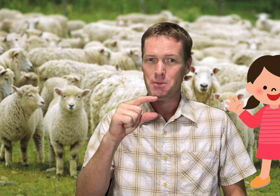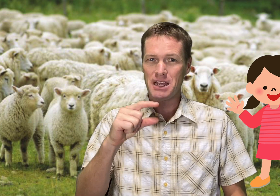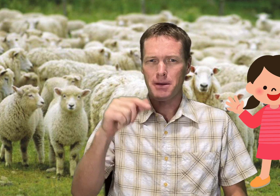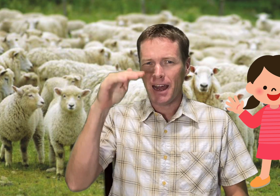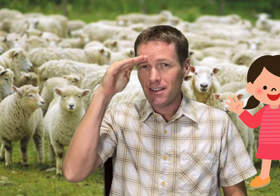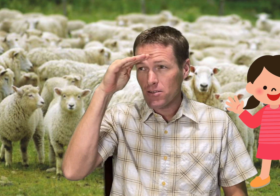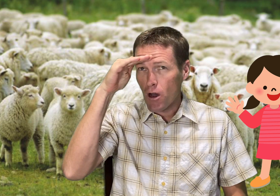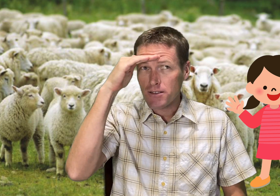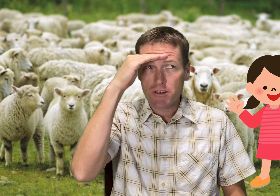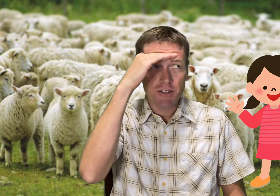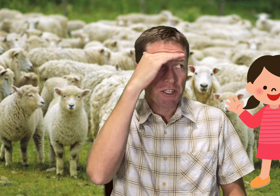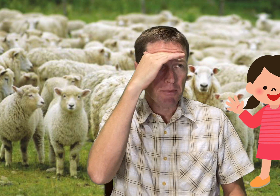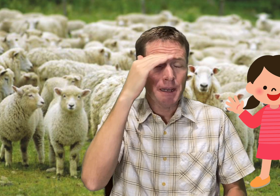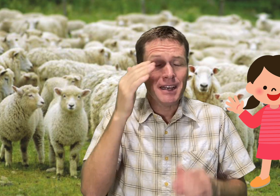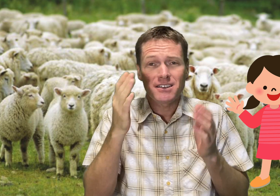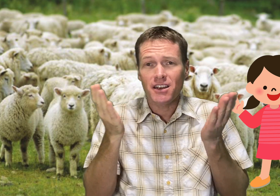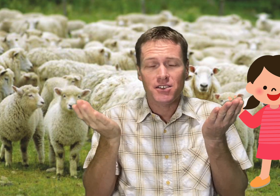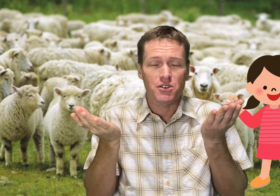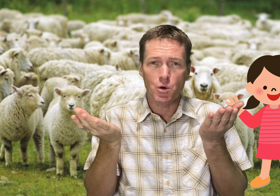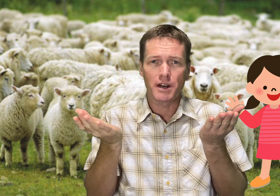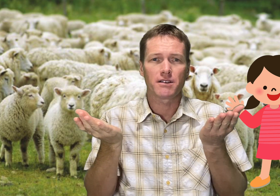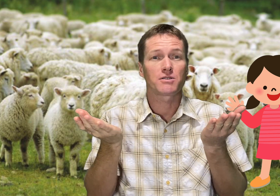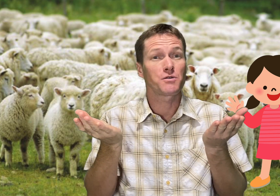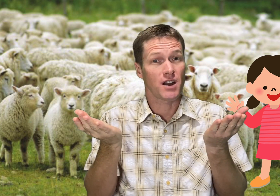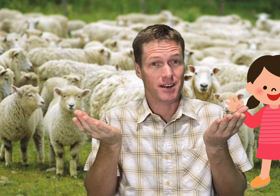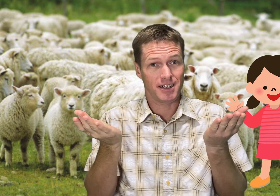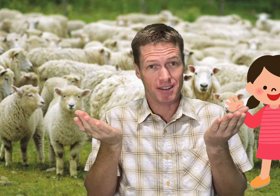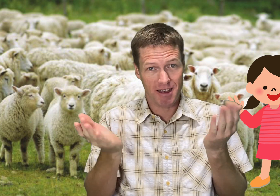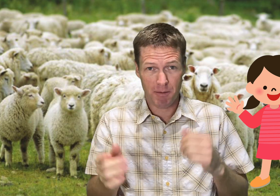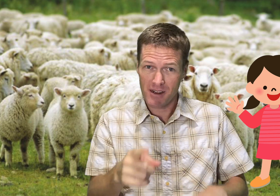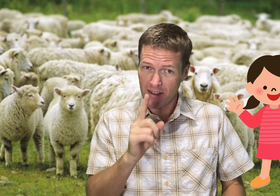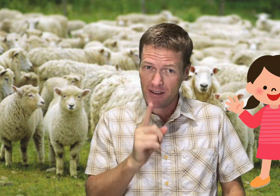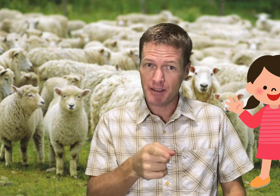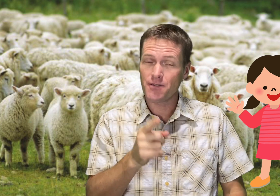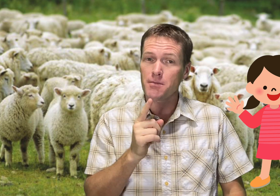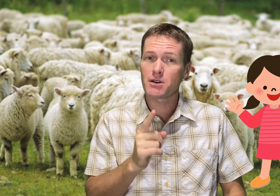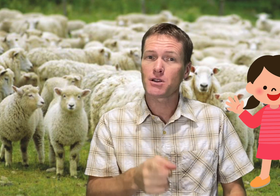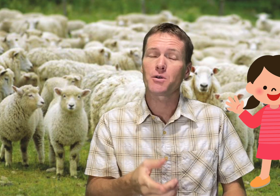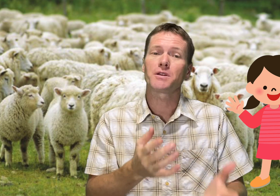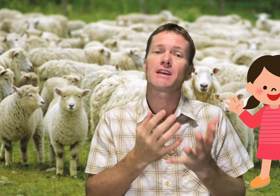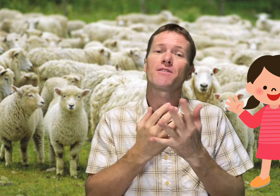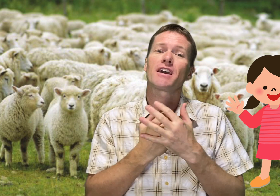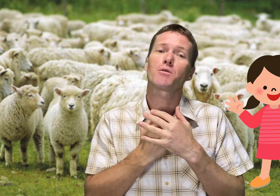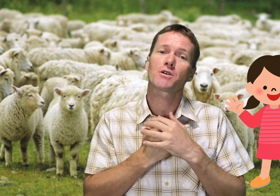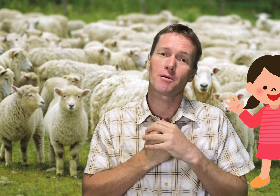Peep has lost her sheep and doesn't know where to find them. Leave them alone and they will come